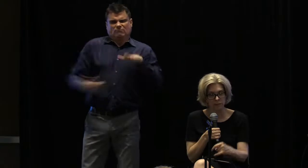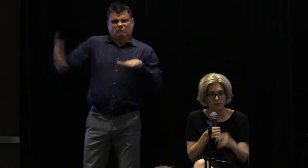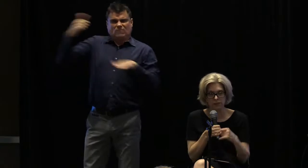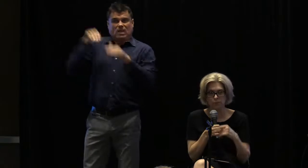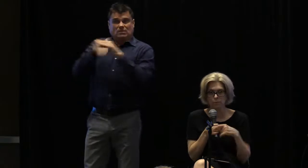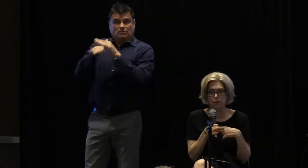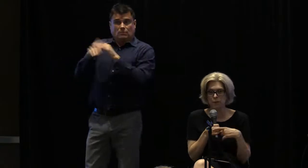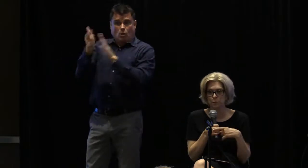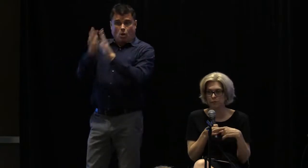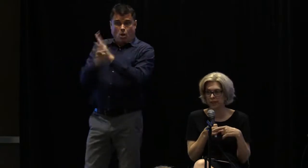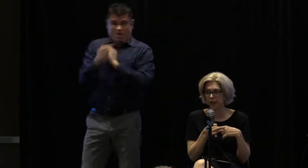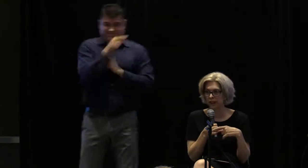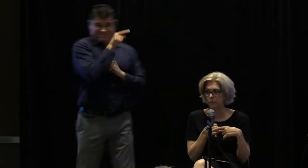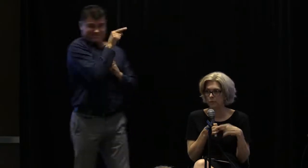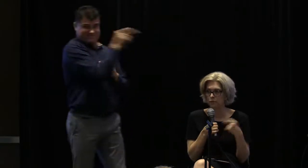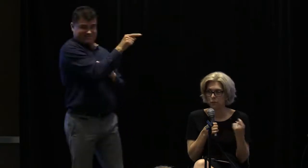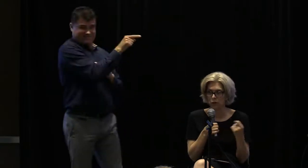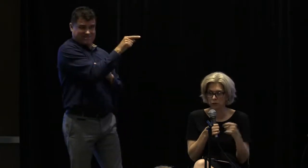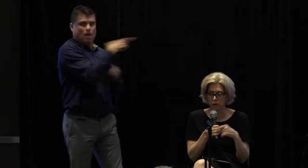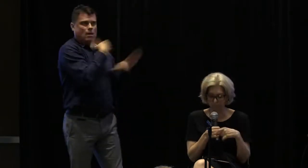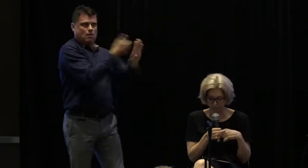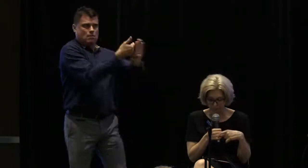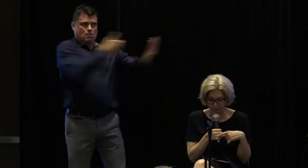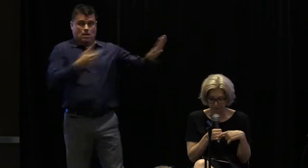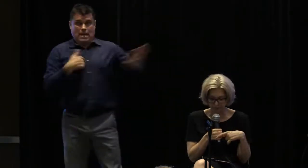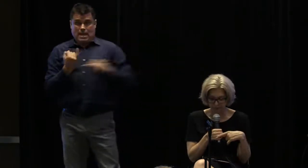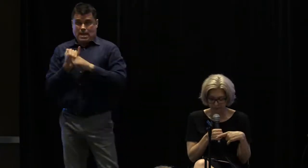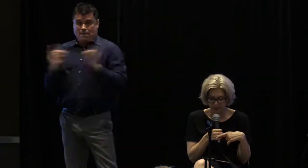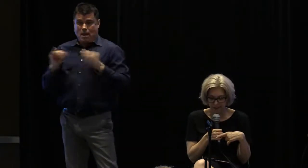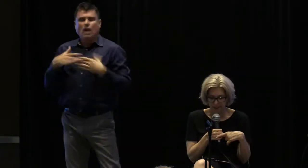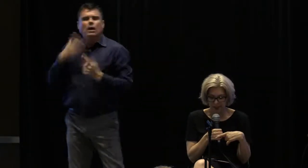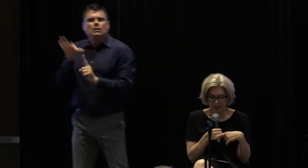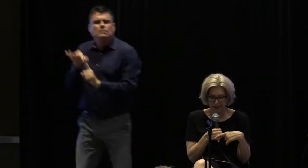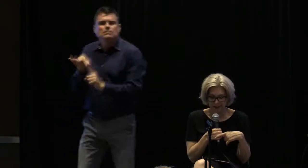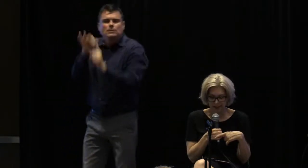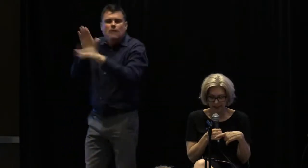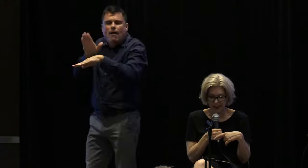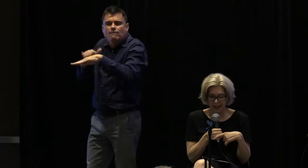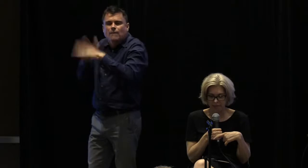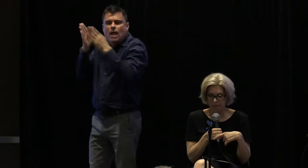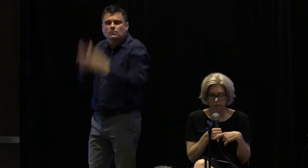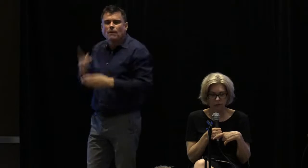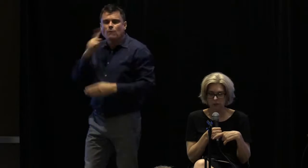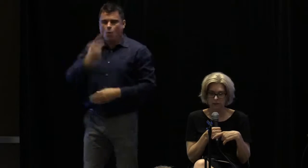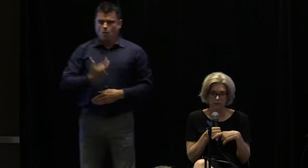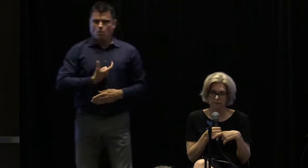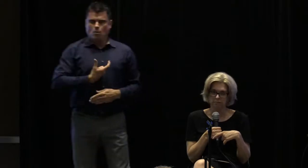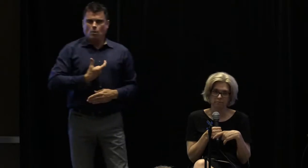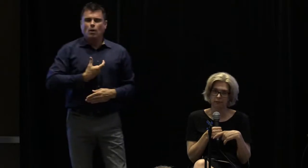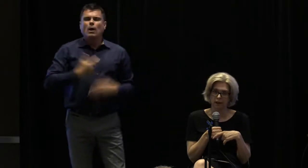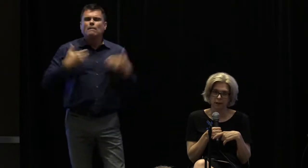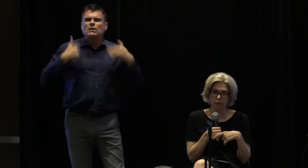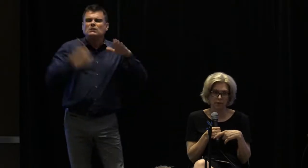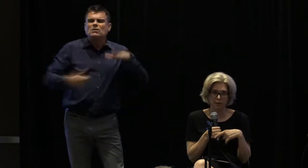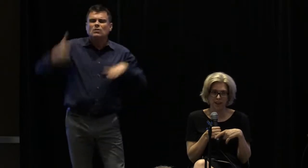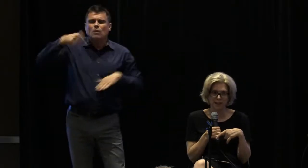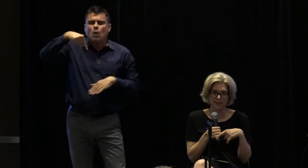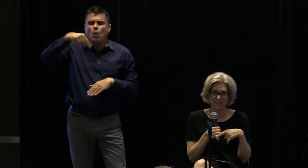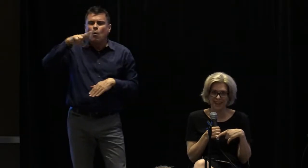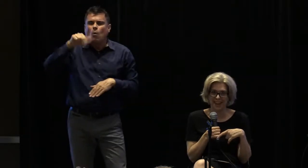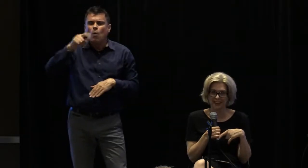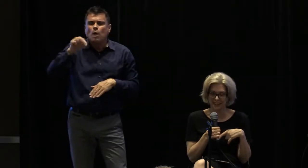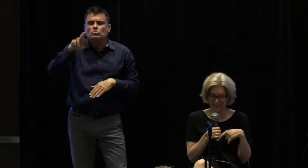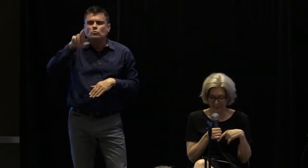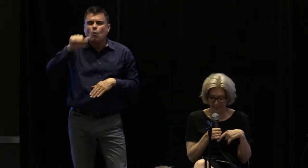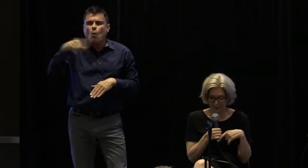advisor to the minister responsible for the act, Minister Qualtrough. And I have no illusions about the